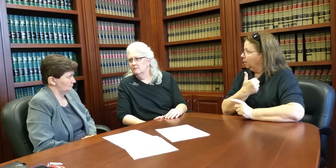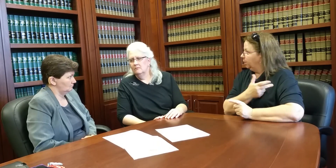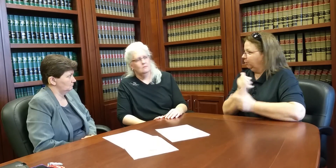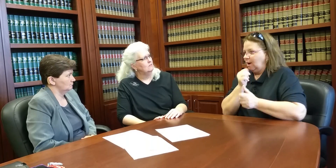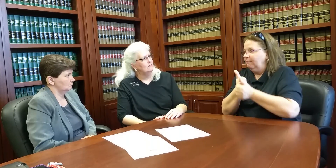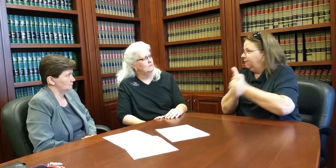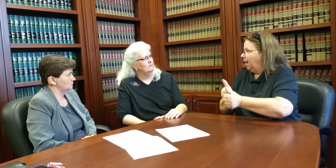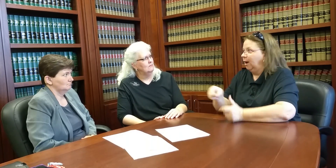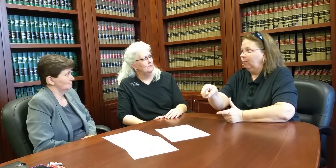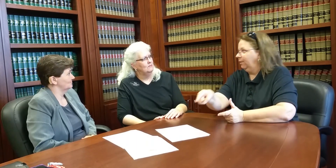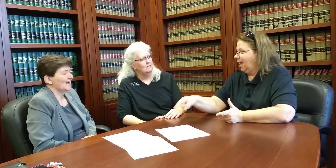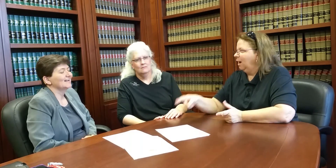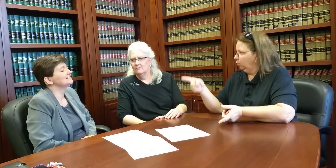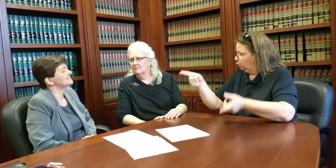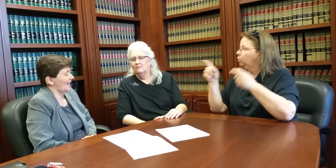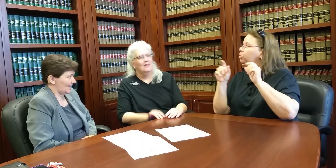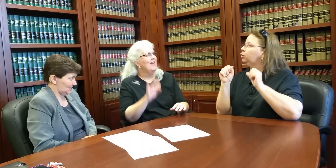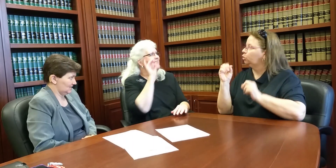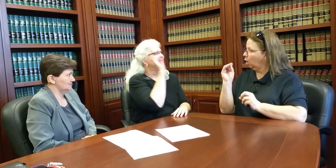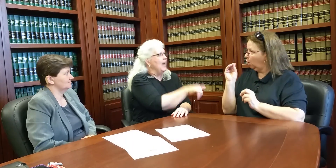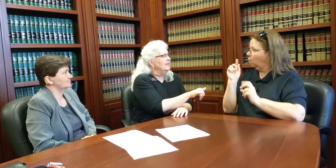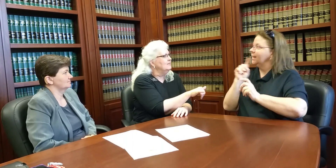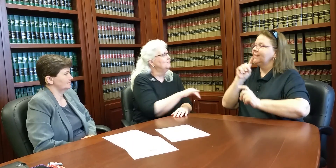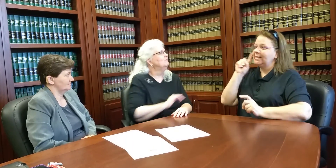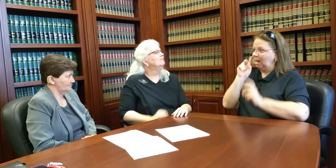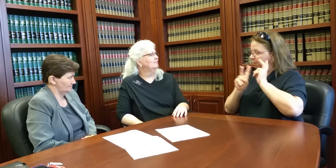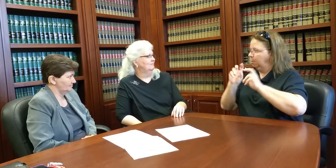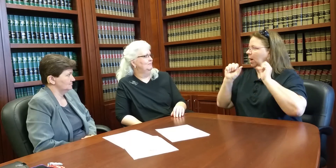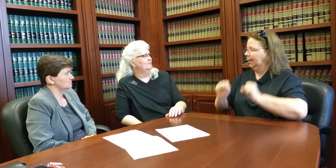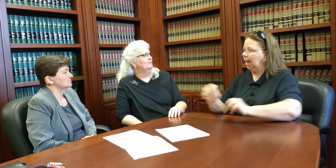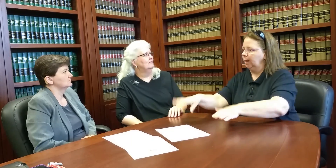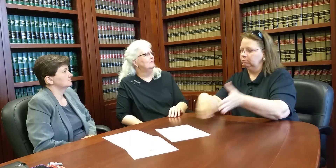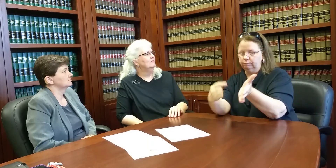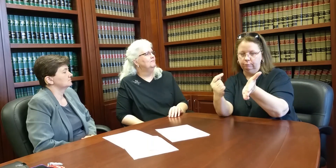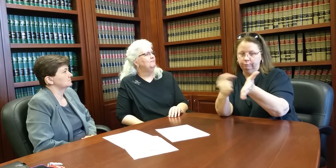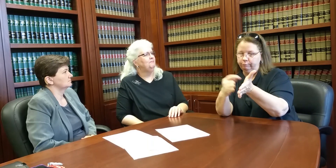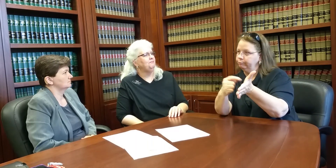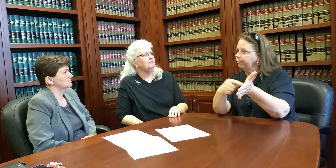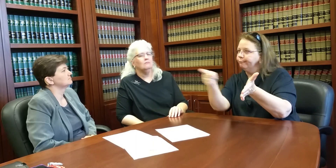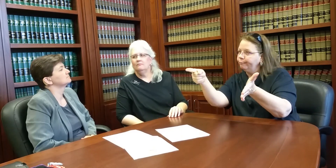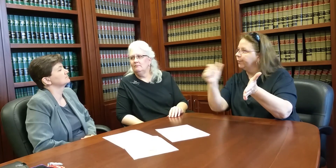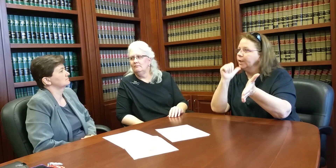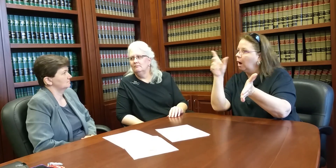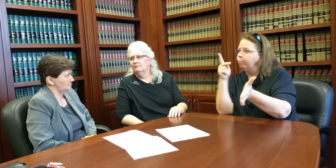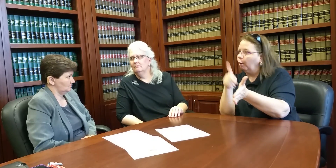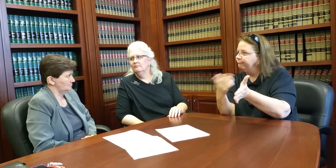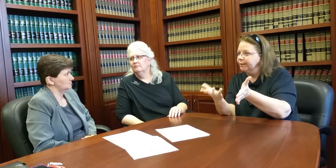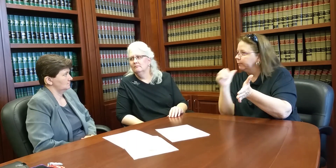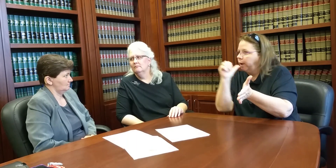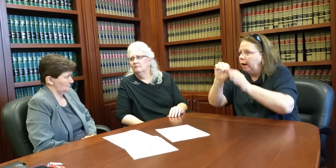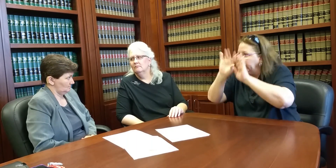hospital not follow that. Exactly. So deaf people can. You're supposed to be not